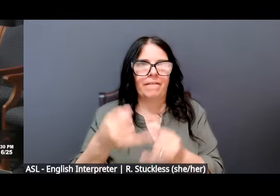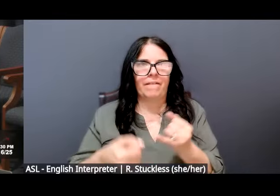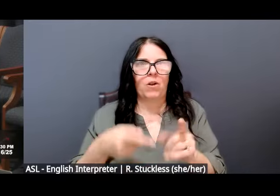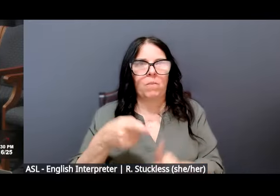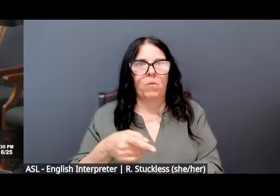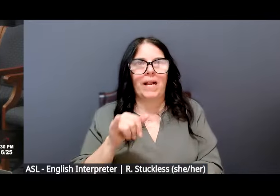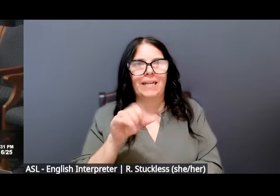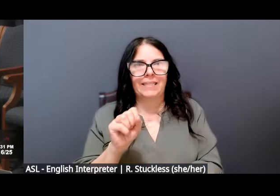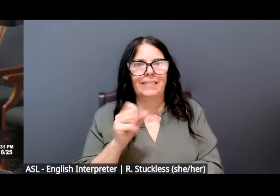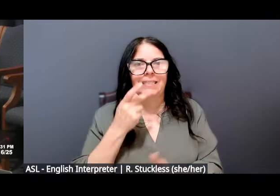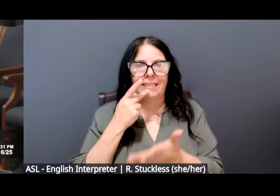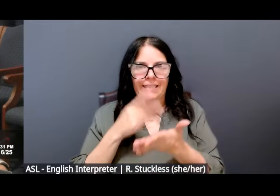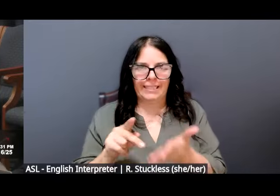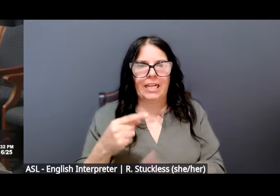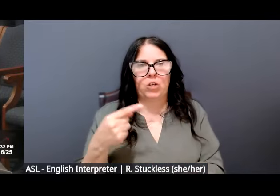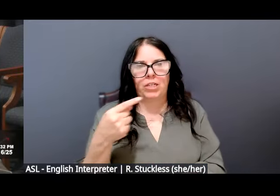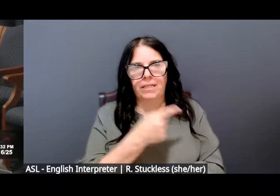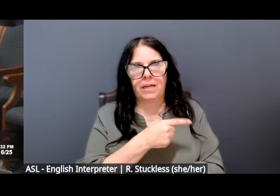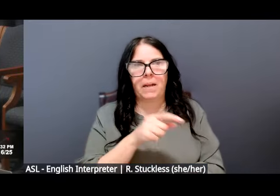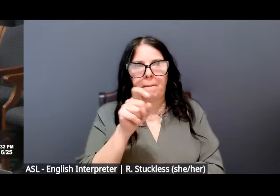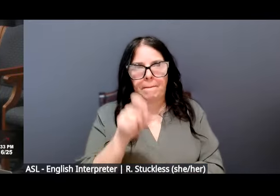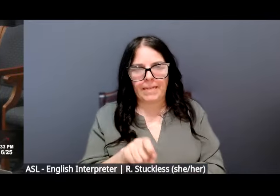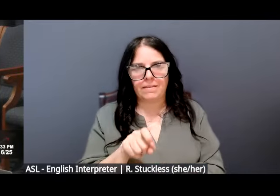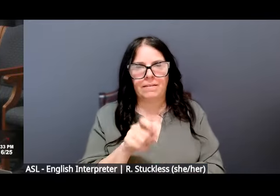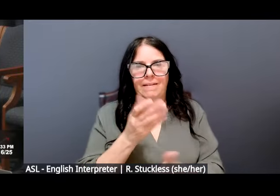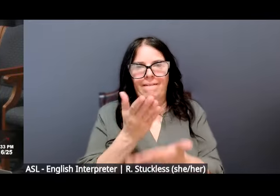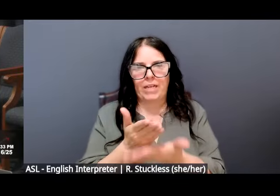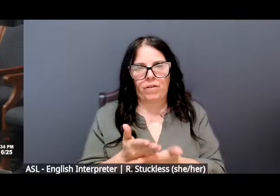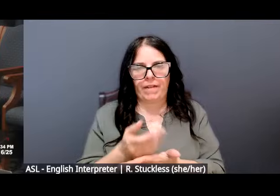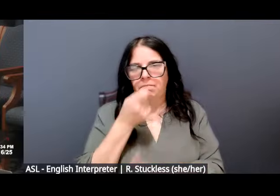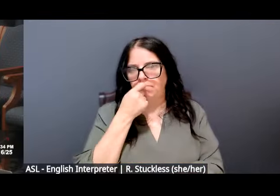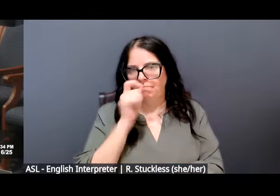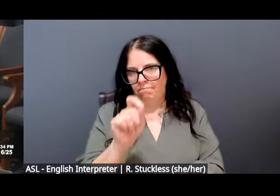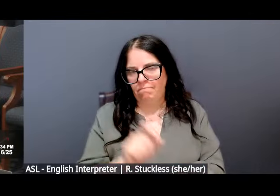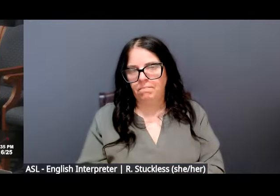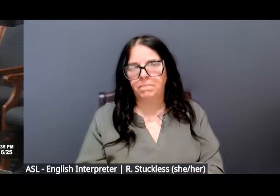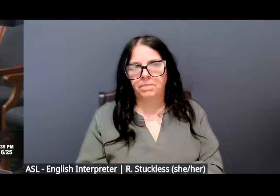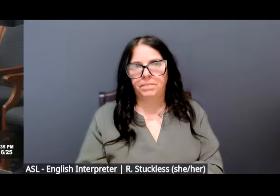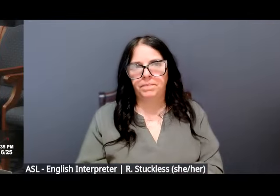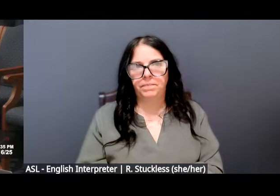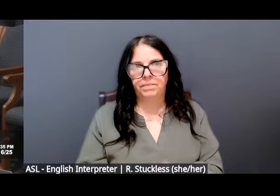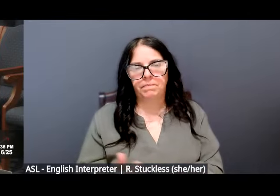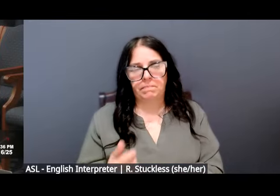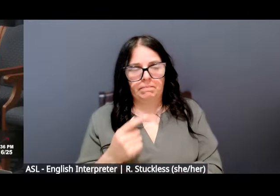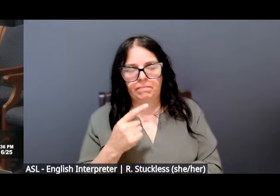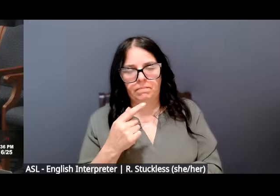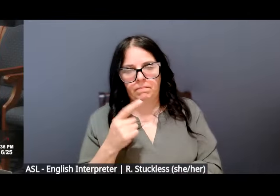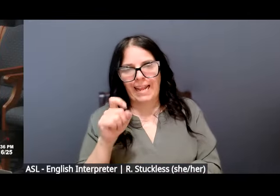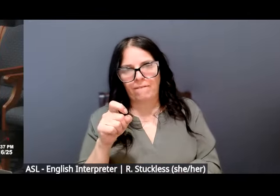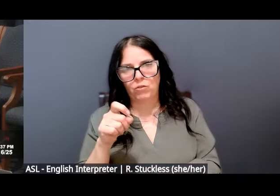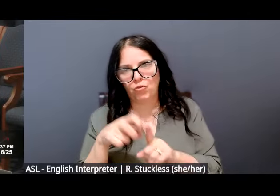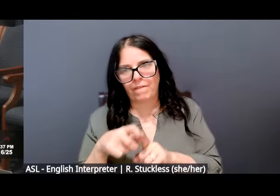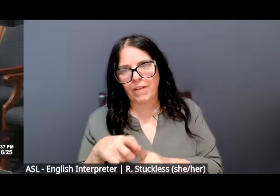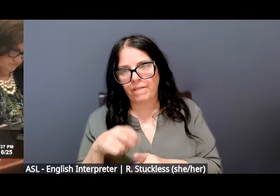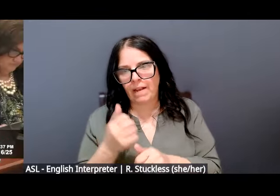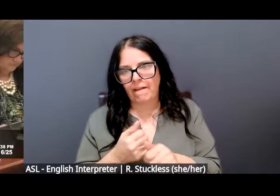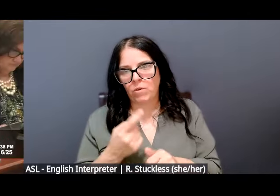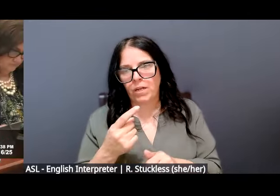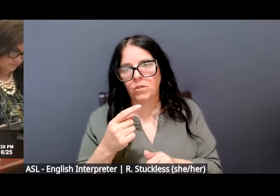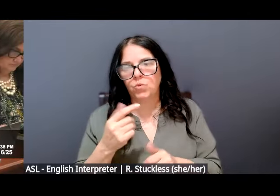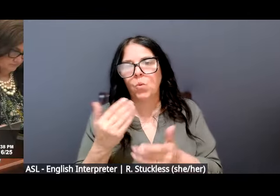the Secretary has to verify regardless. Has to verify everybody, so. New registrants